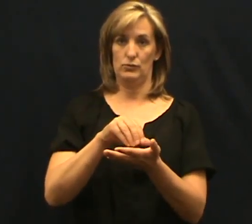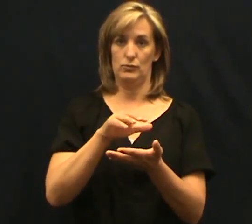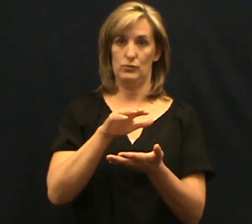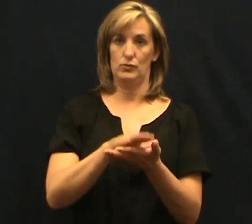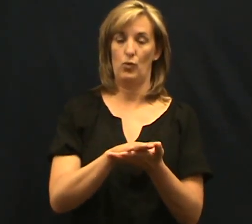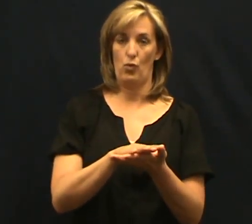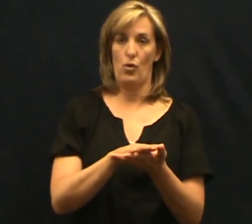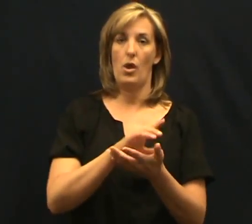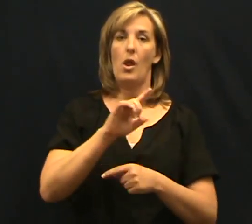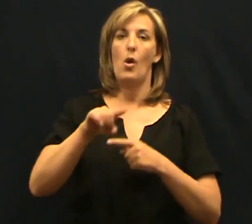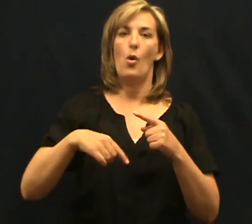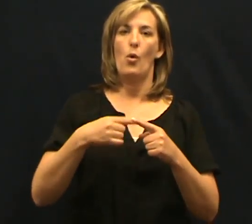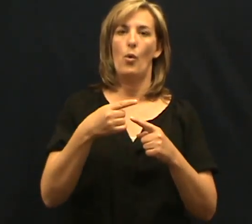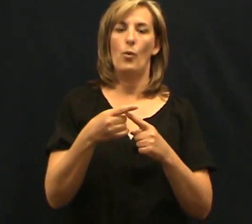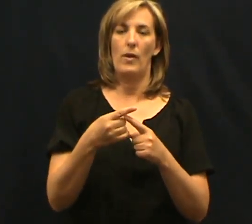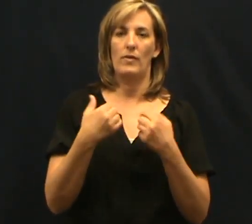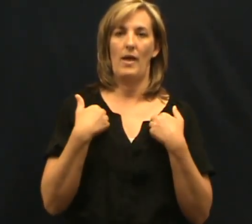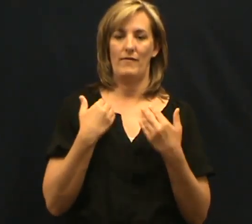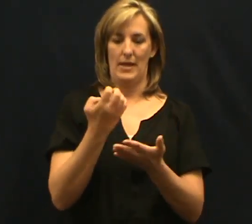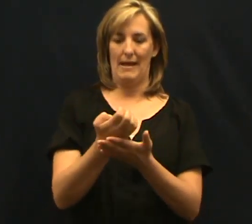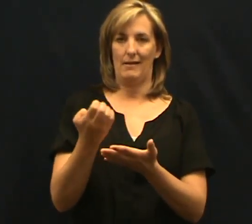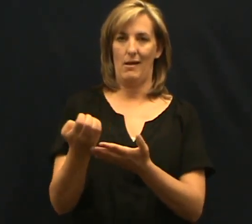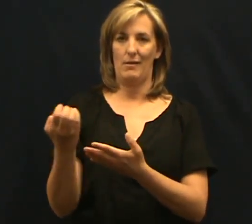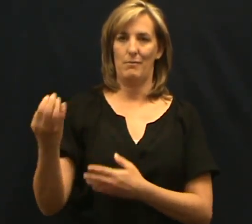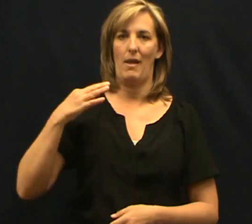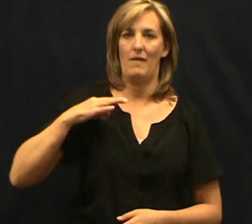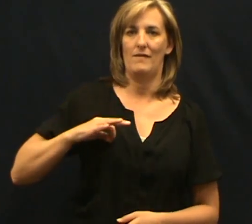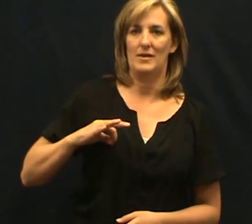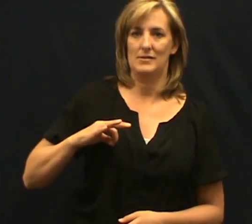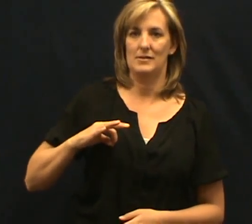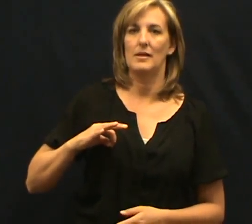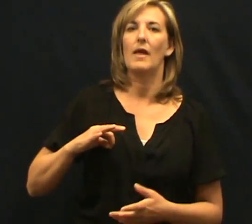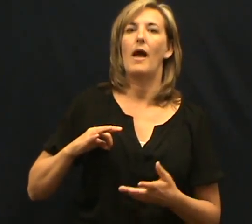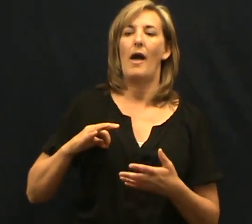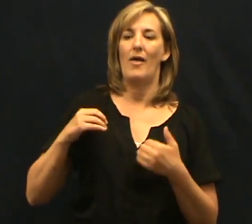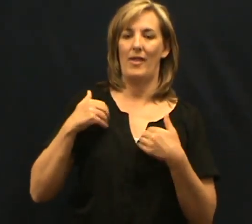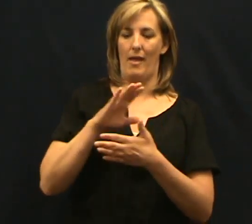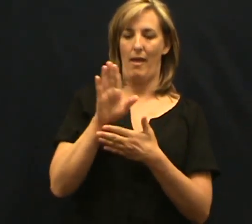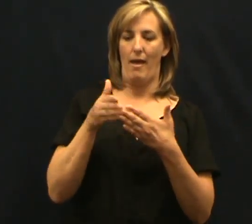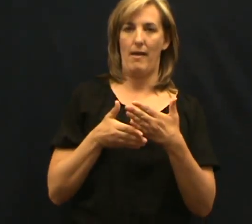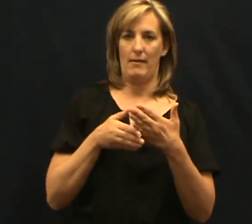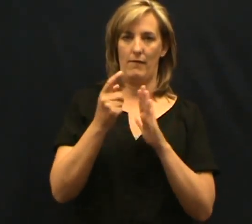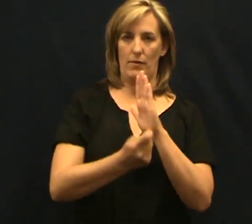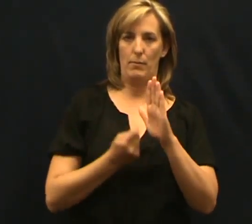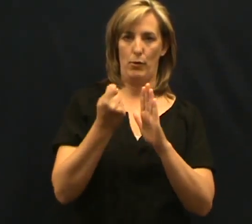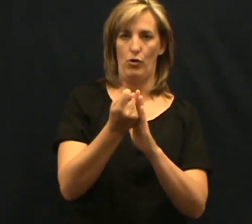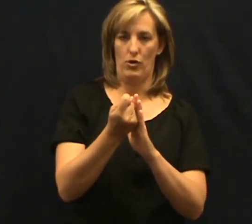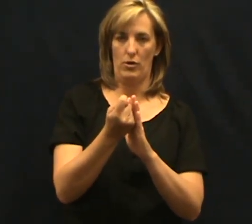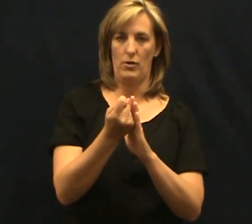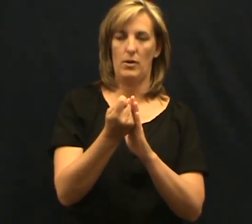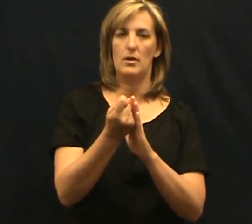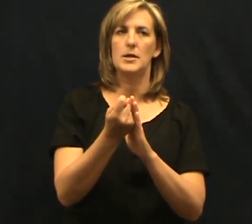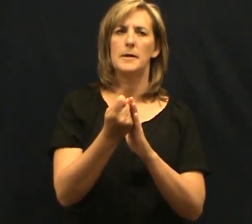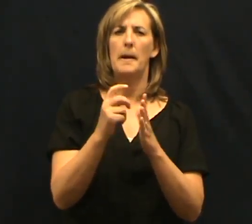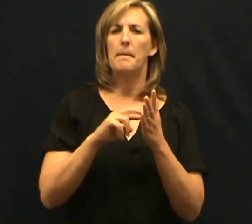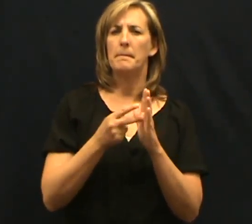the economic benefits that remain at the end of the period. In other words, if we have an asset that we have partially used up